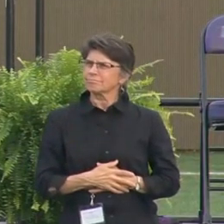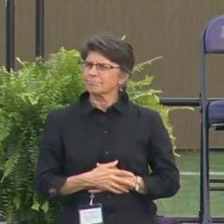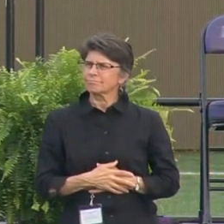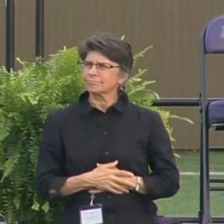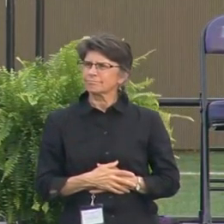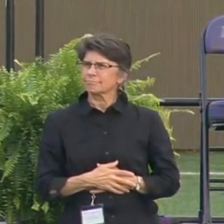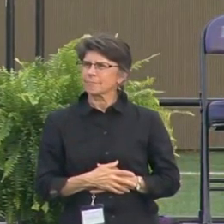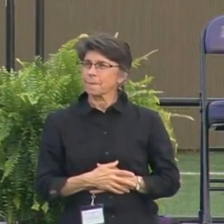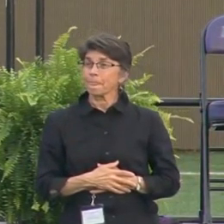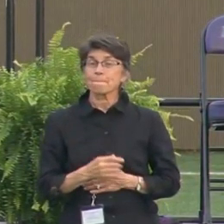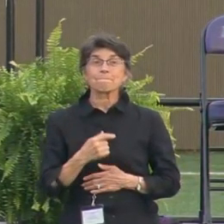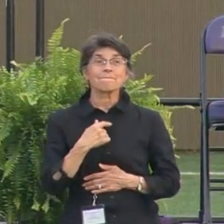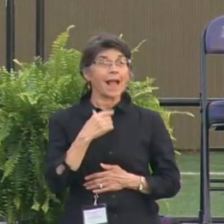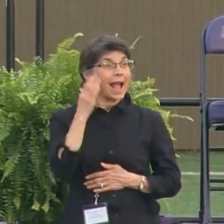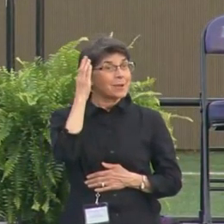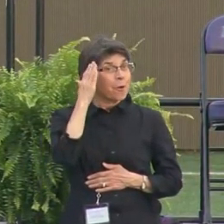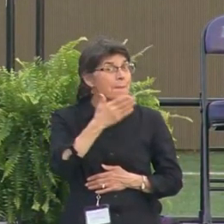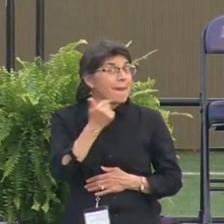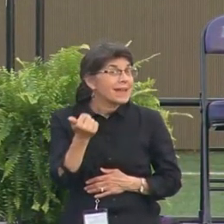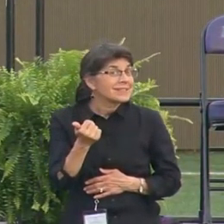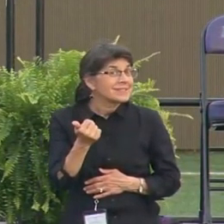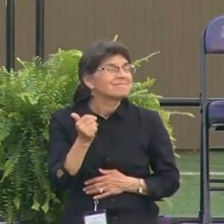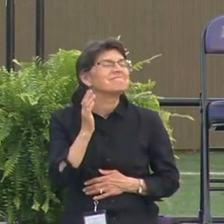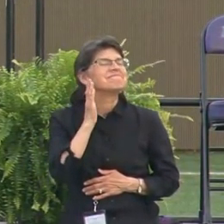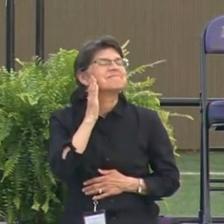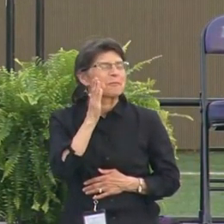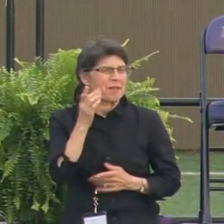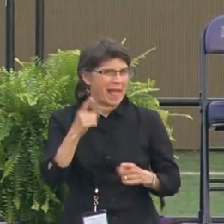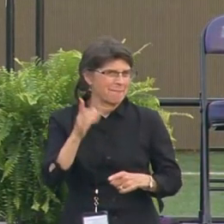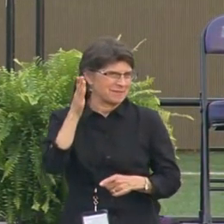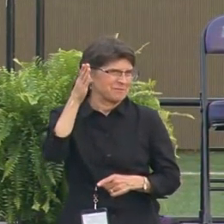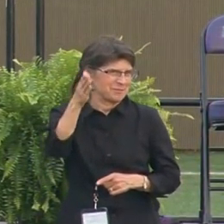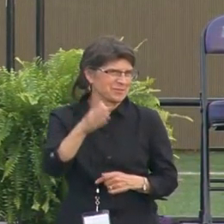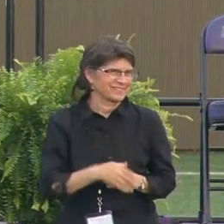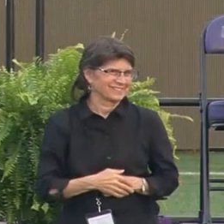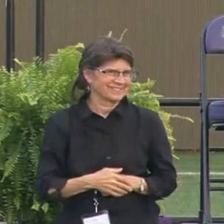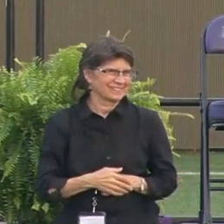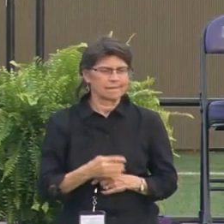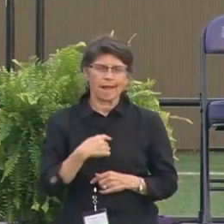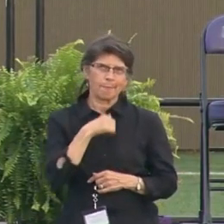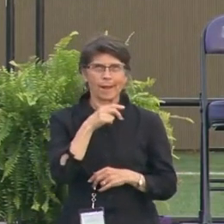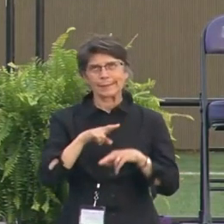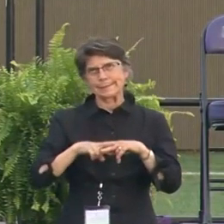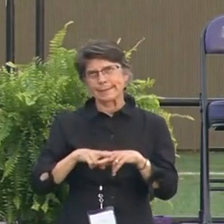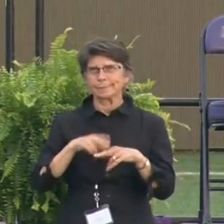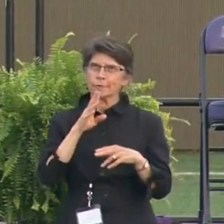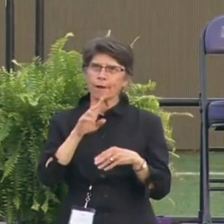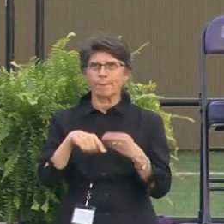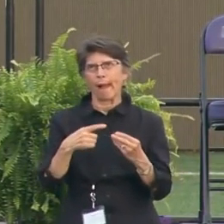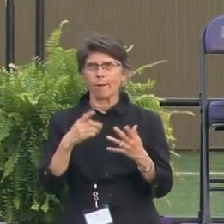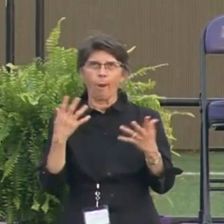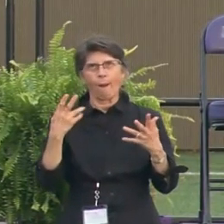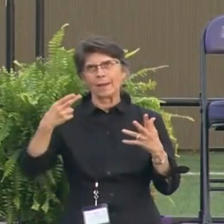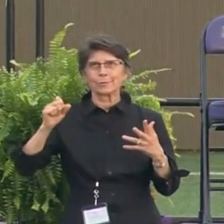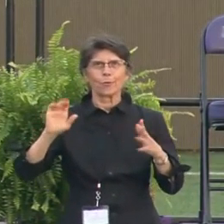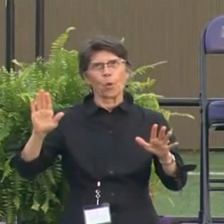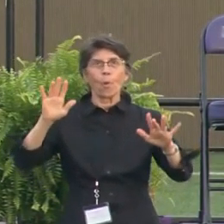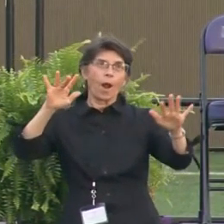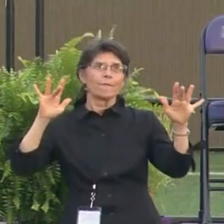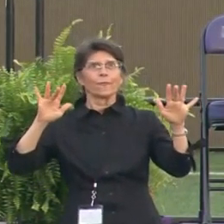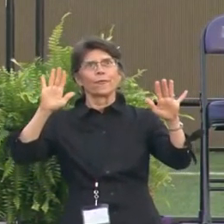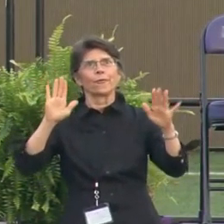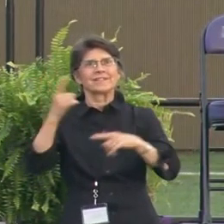And I know that the best is yet to come for this class. You're not going to be the ones sitting around talking about how high school were your glory days. And I know you're going to